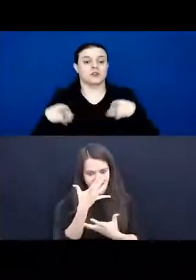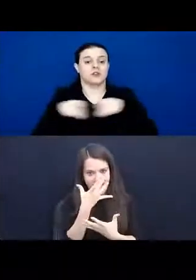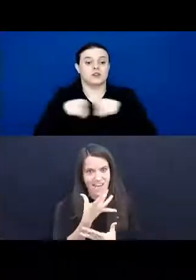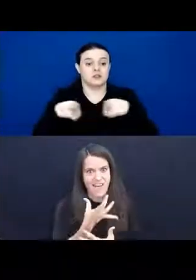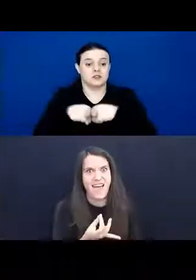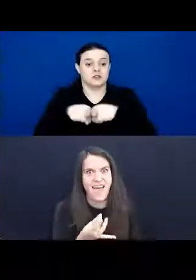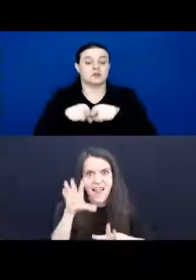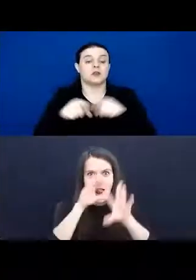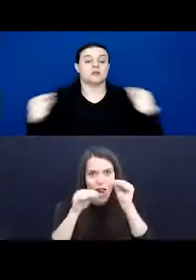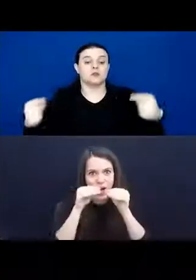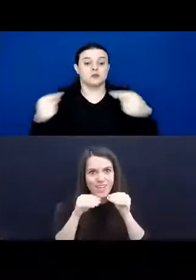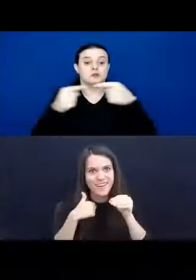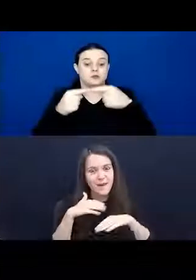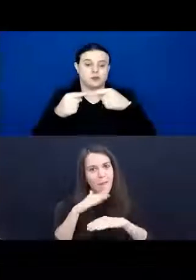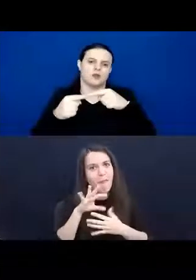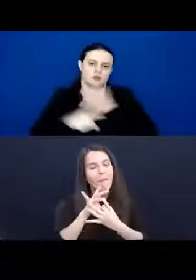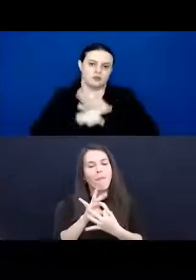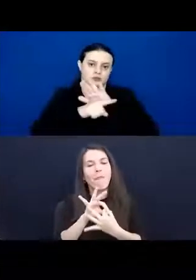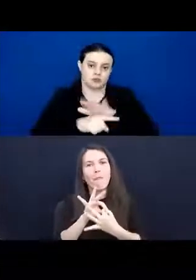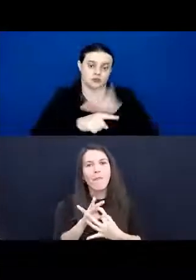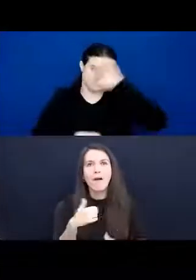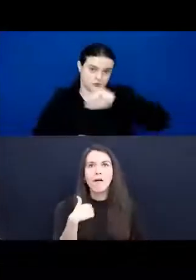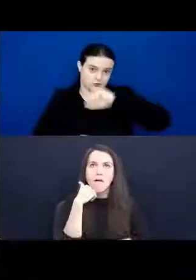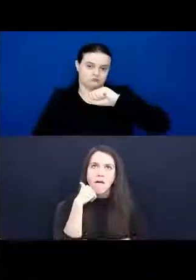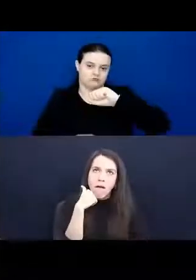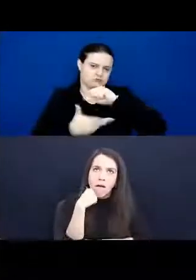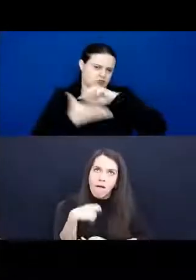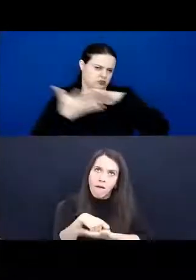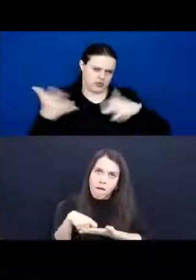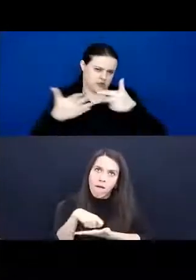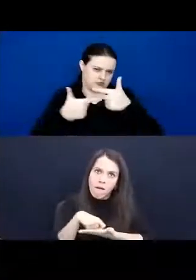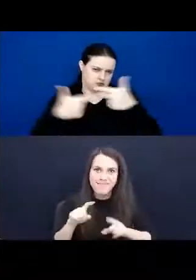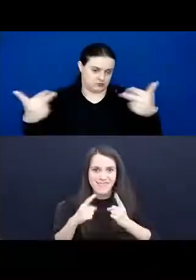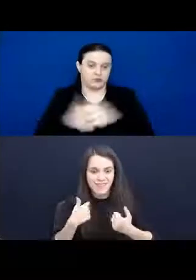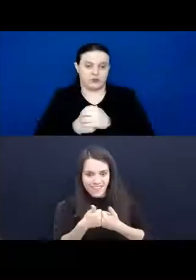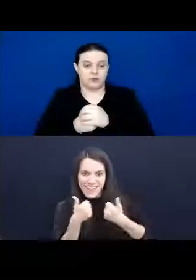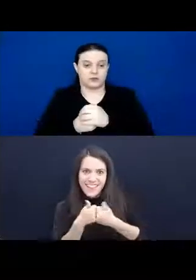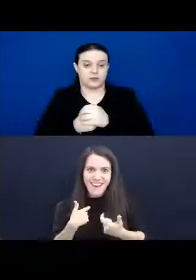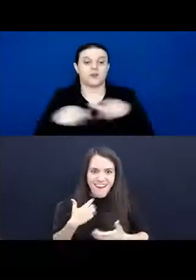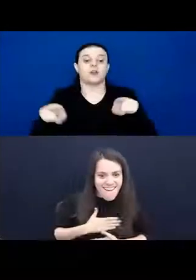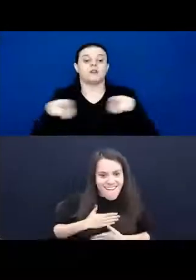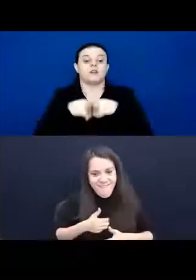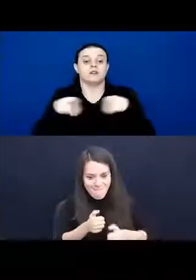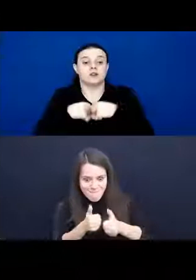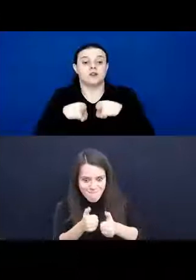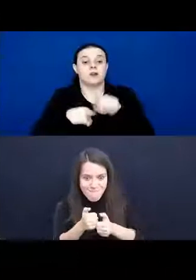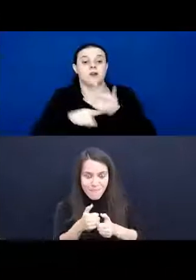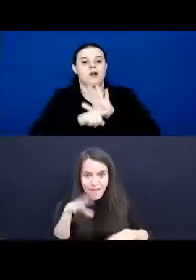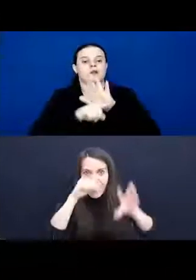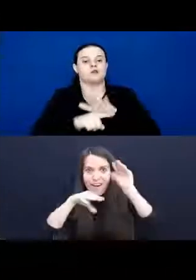is applied to learning activities. It also has a positive effect